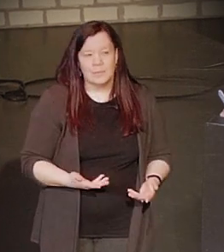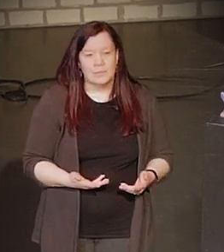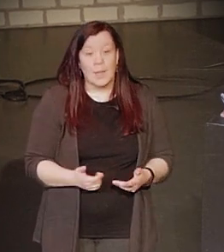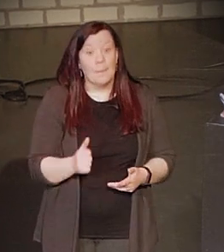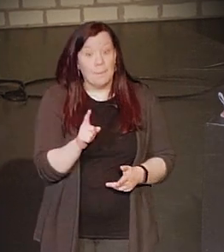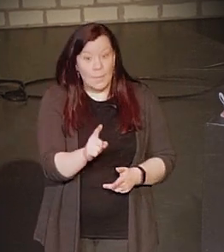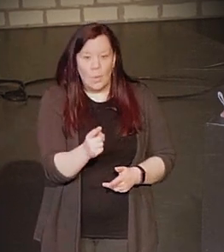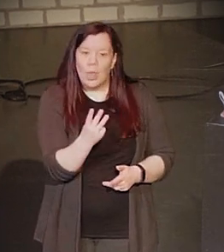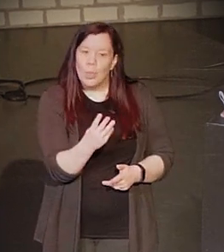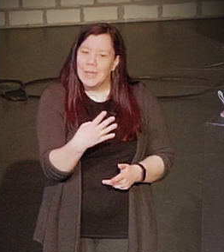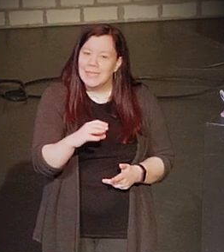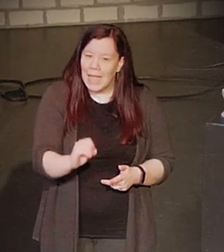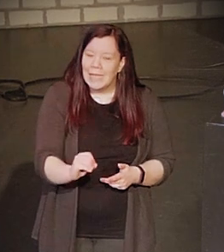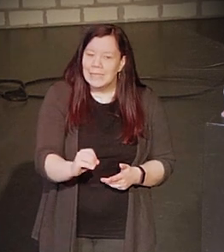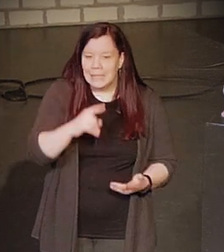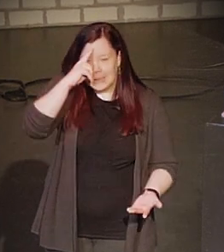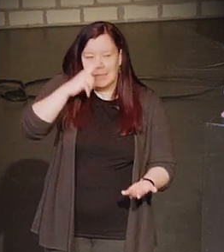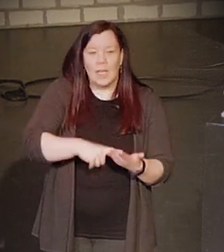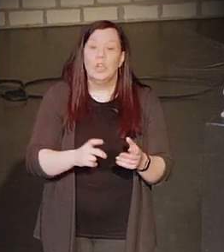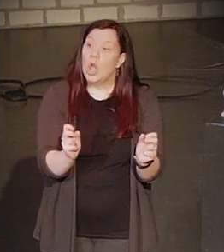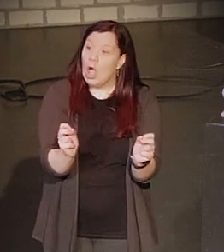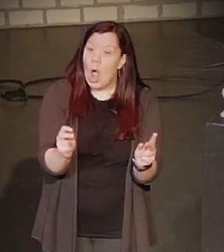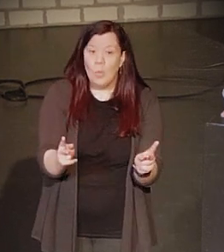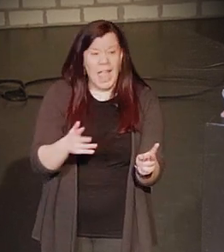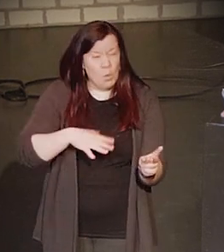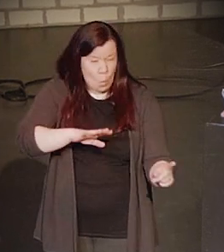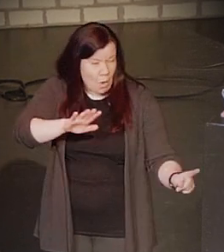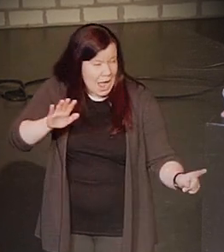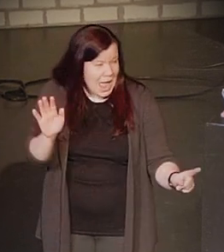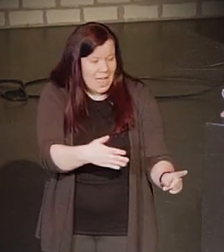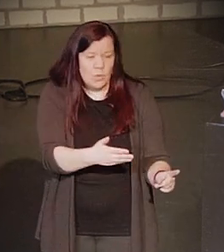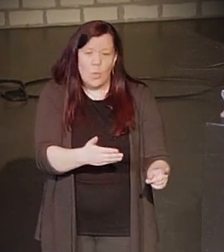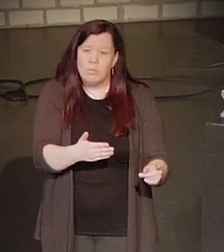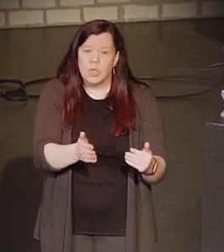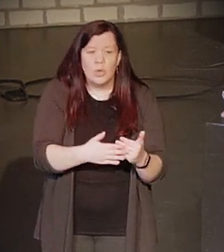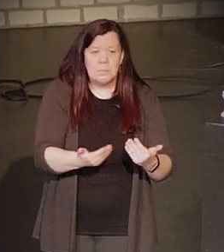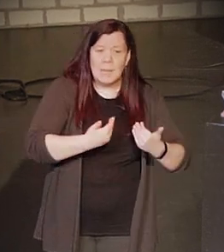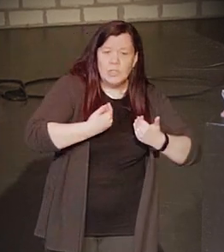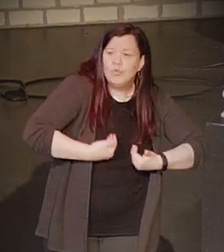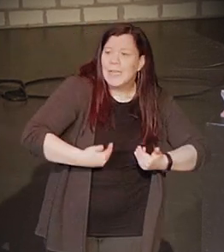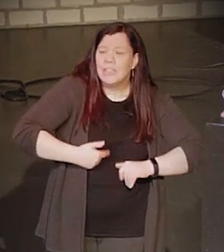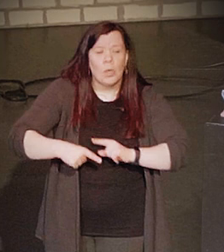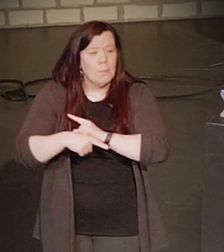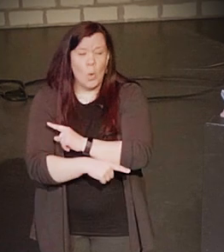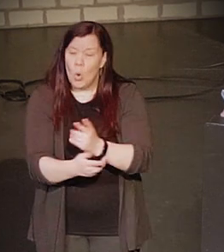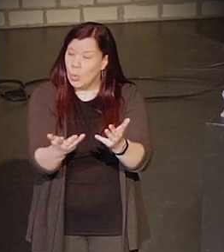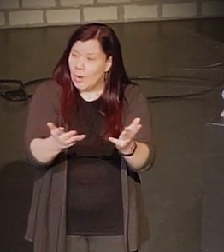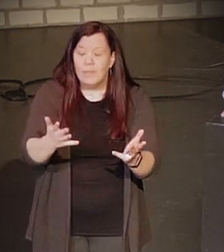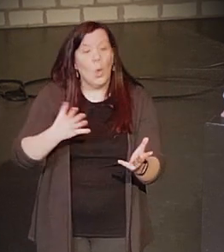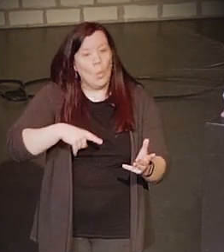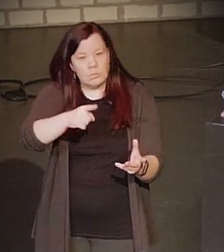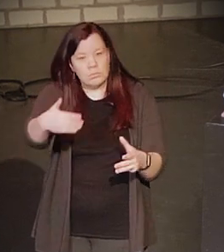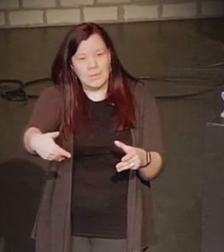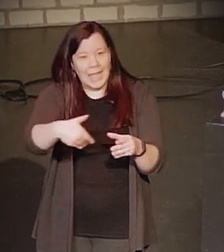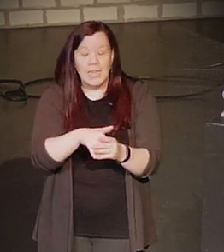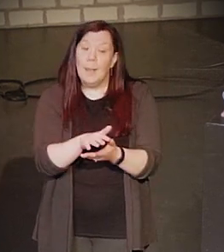the 390s, they take account of that and they say, we want everyone, whatever their economic status, to be part of this system.